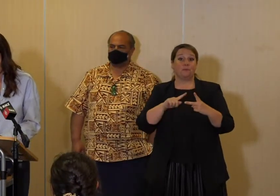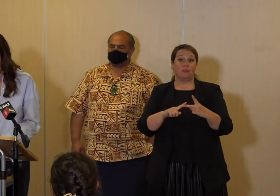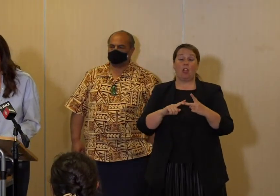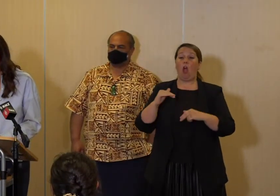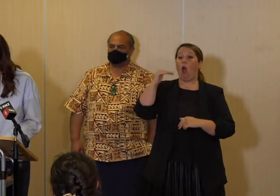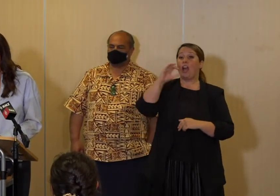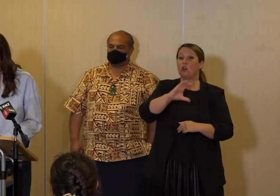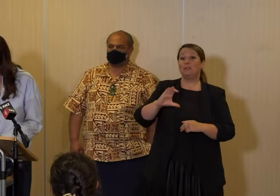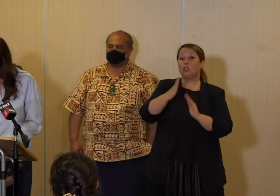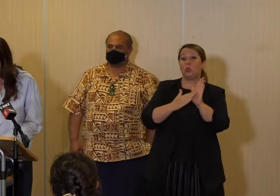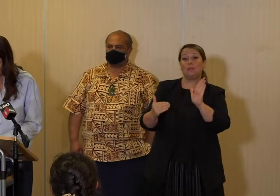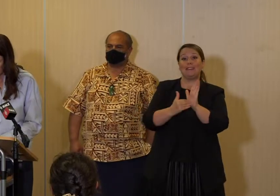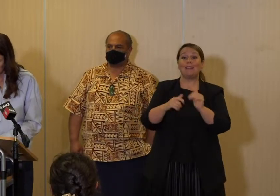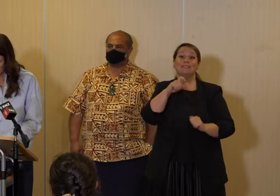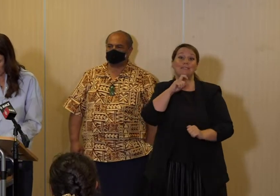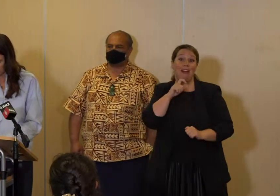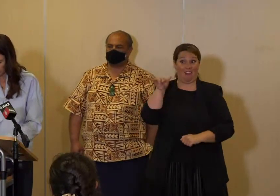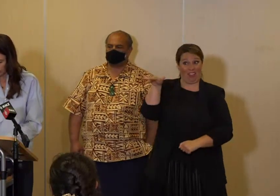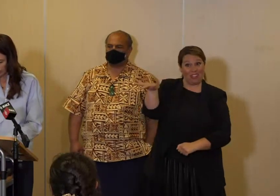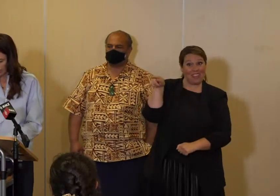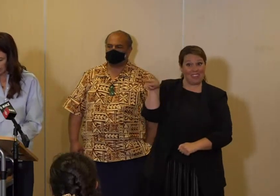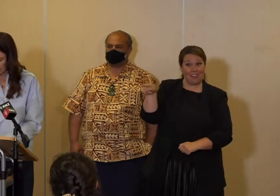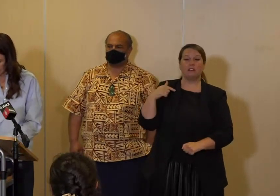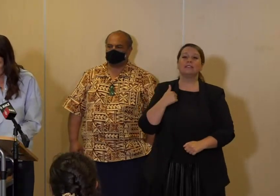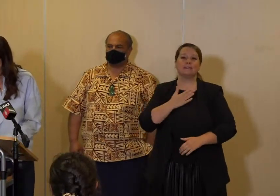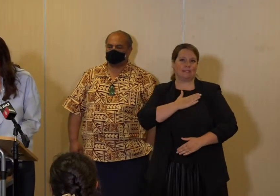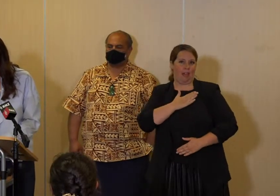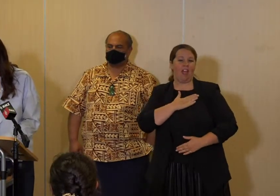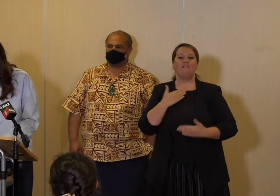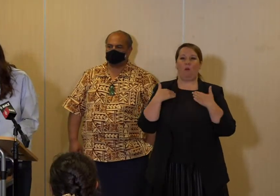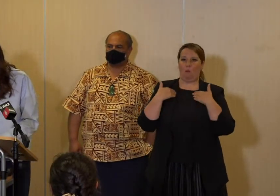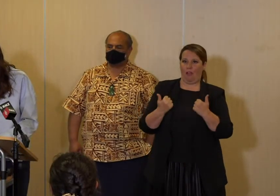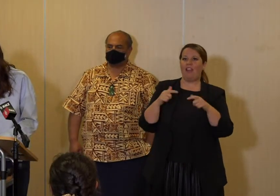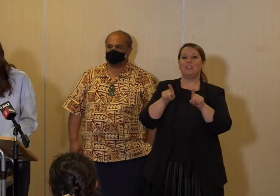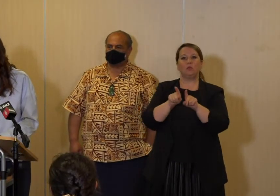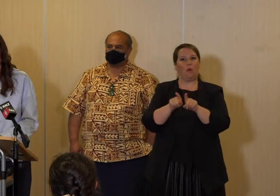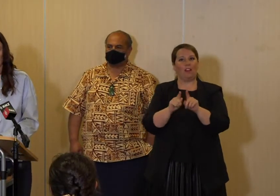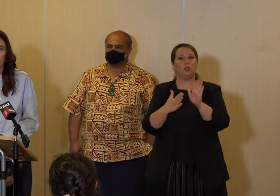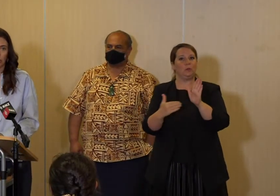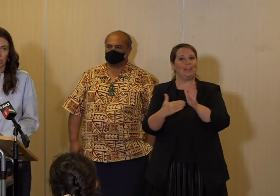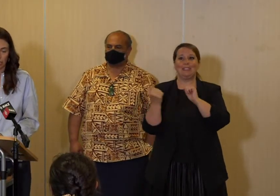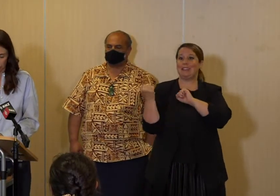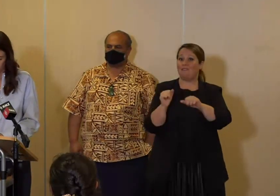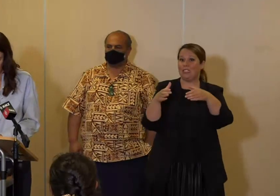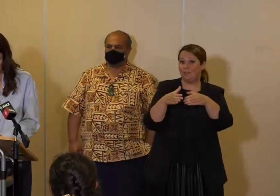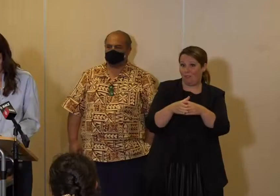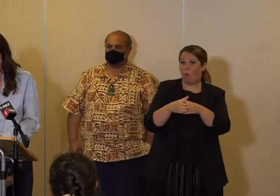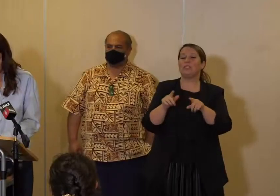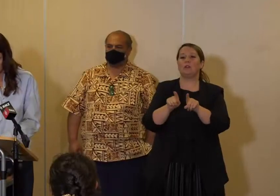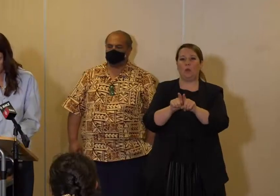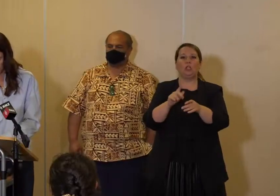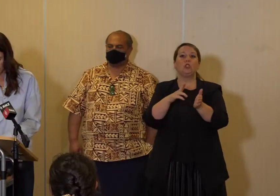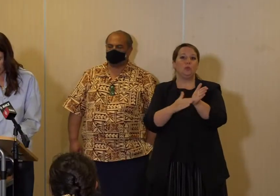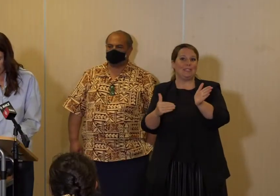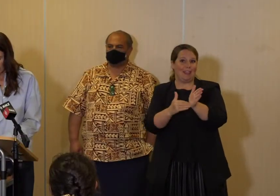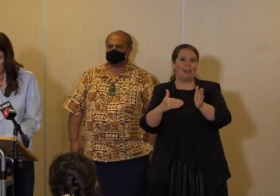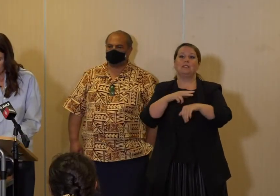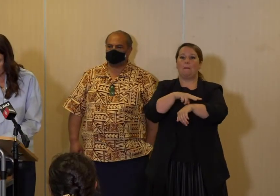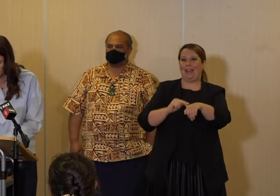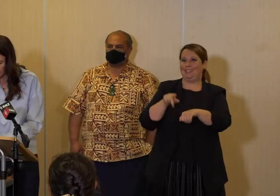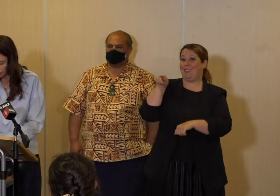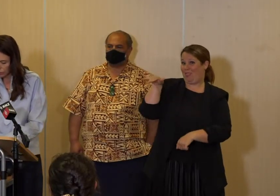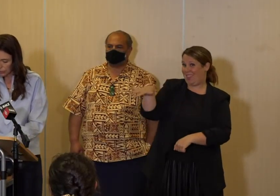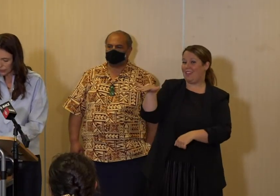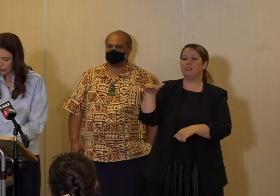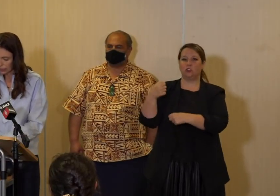Commission staff are safe and well, as are NZDF and police staff stationed in Tonga. There